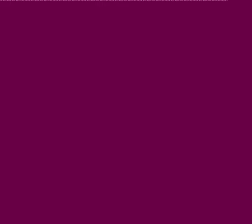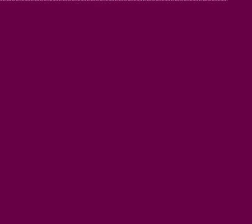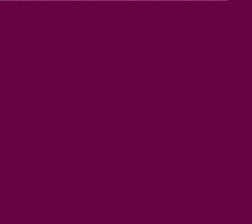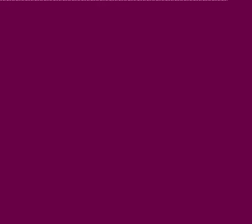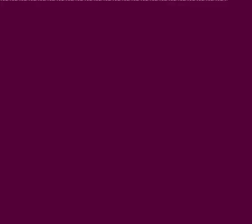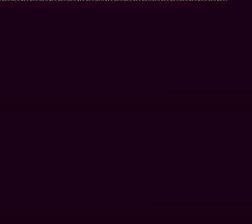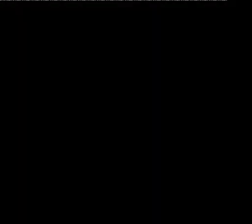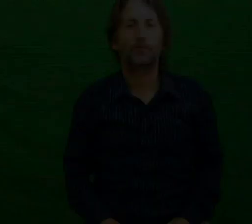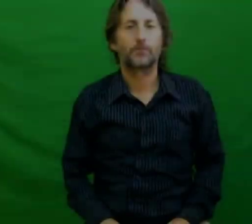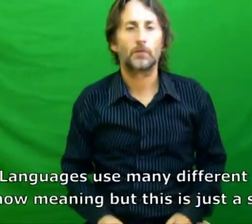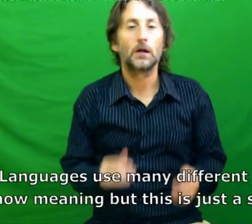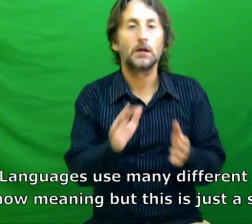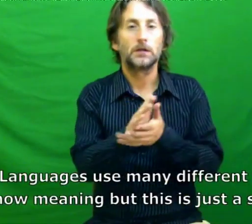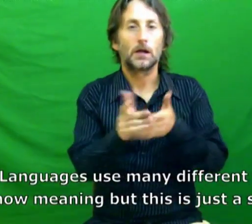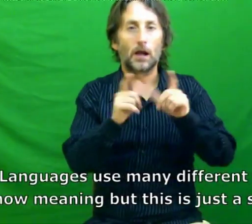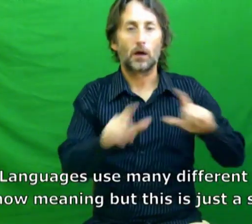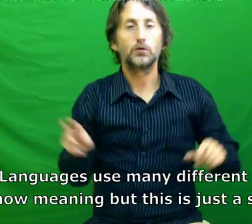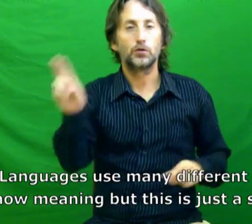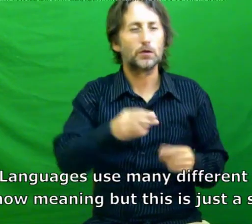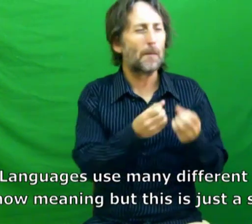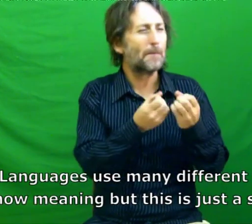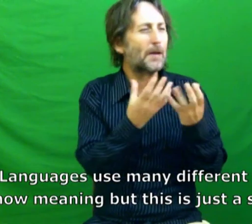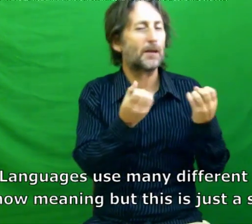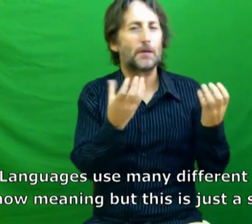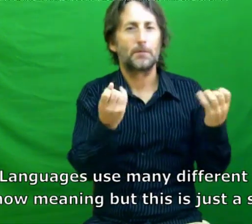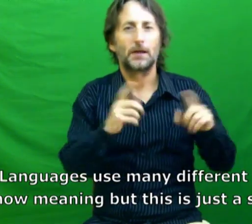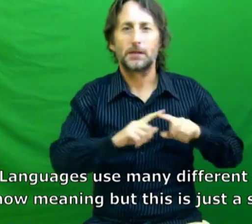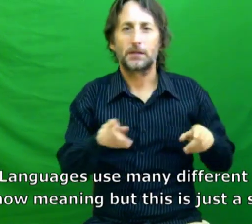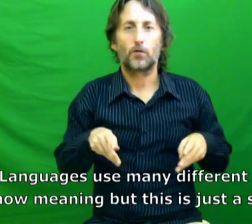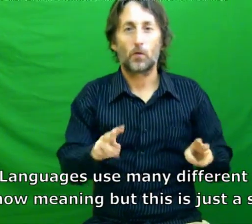Sign languages use many different ways to show meaning, but this